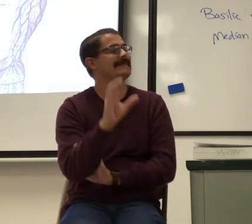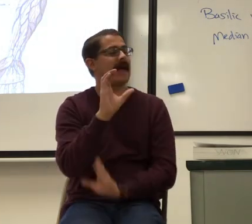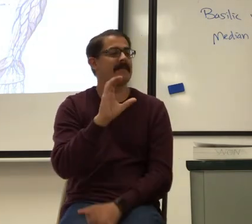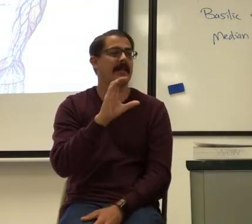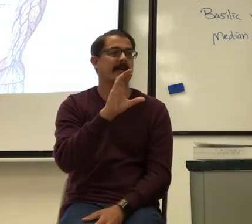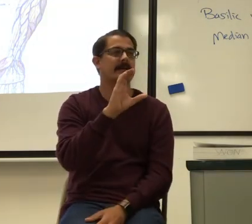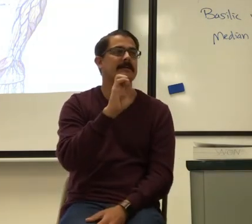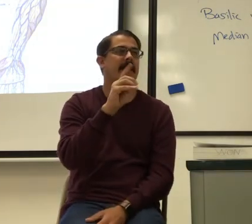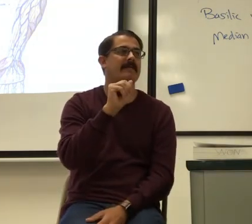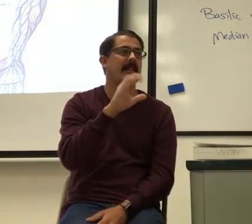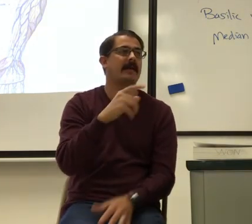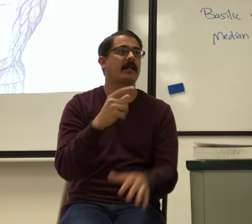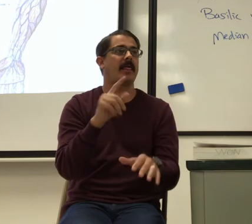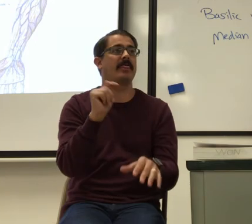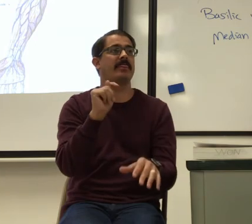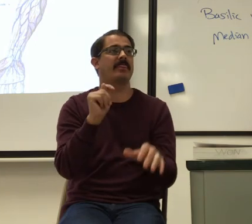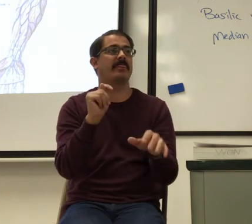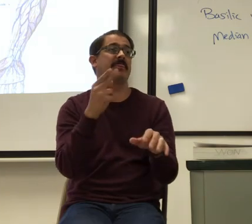thumb side.